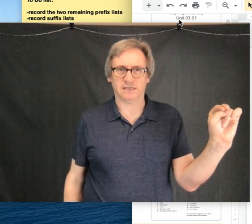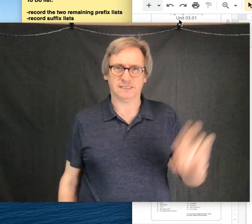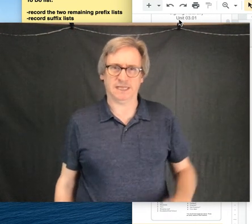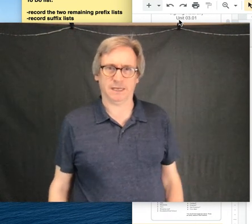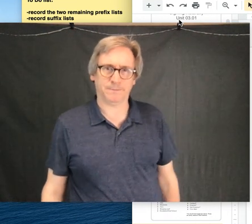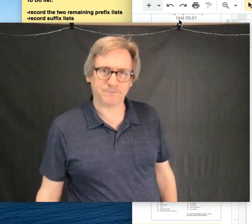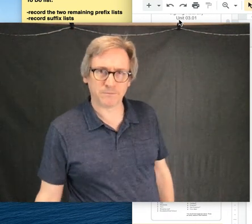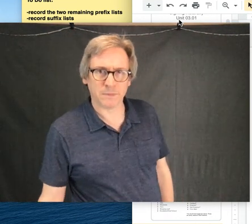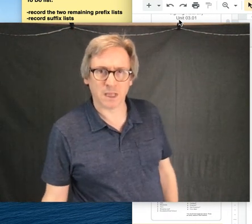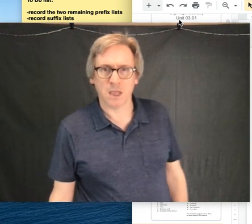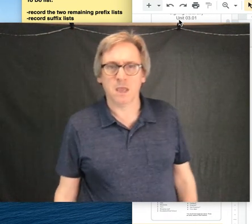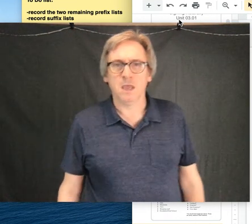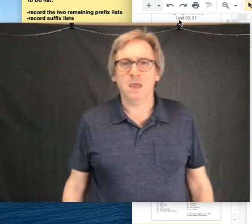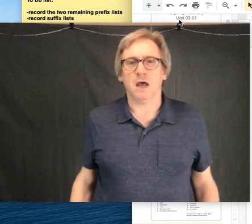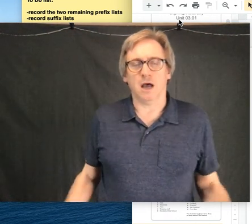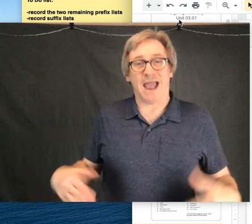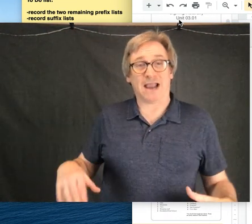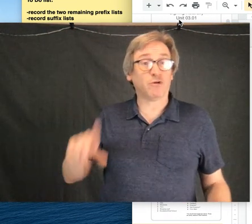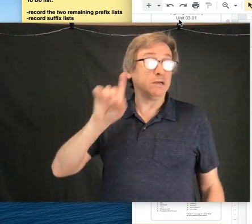outside. Sin.